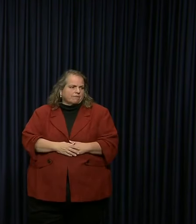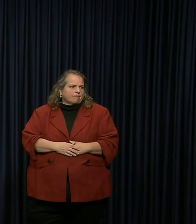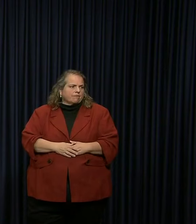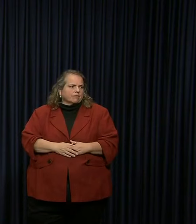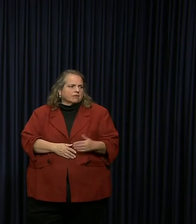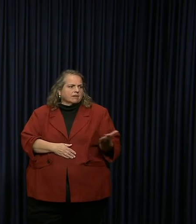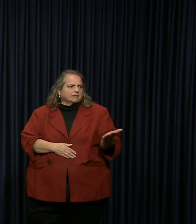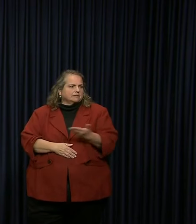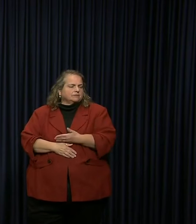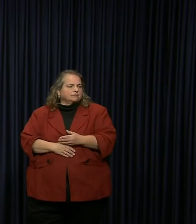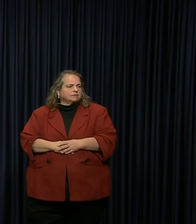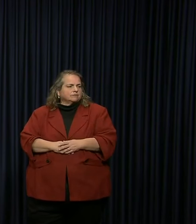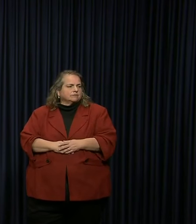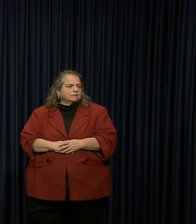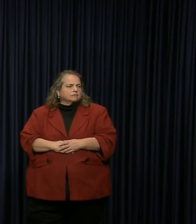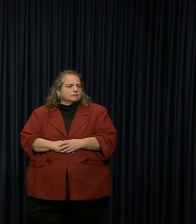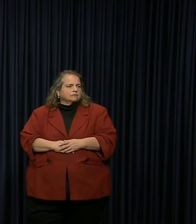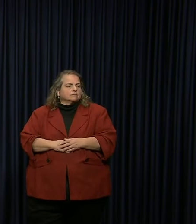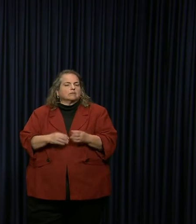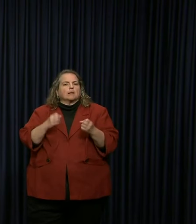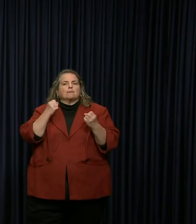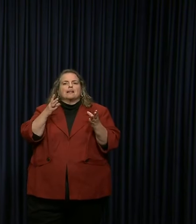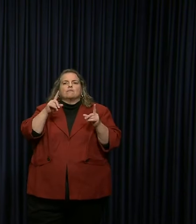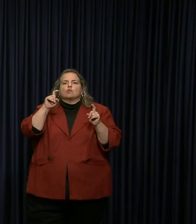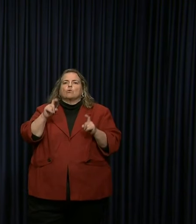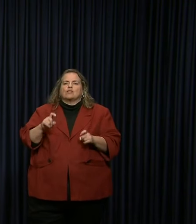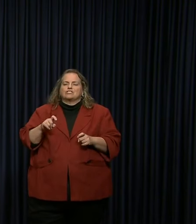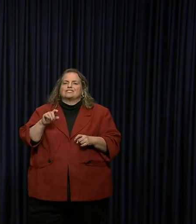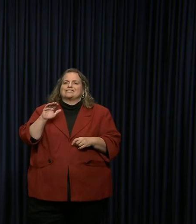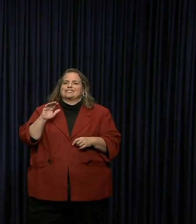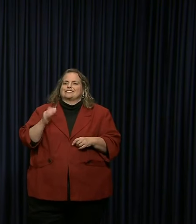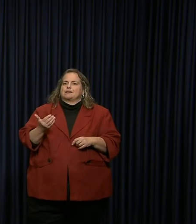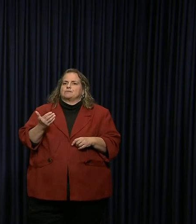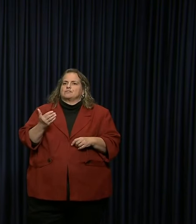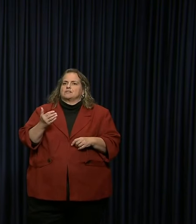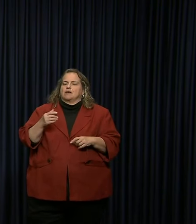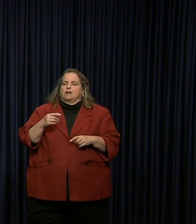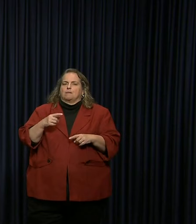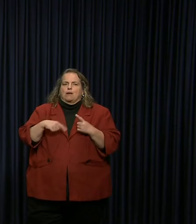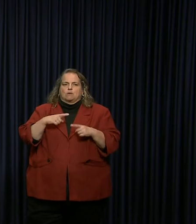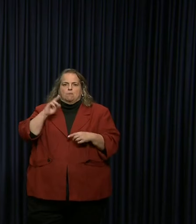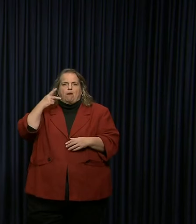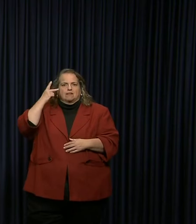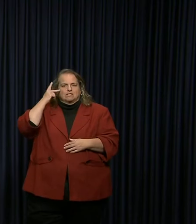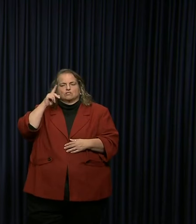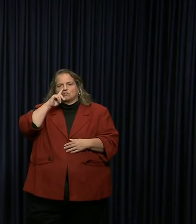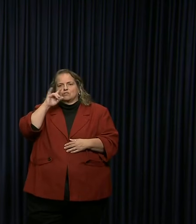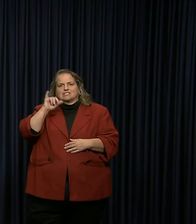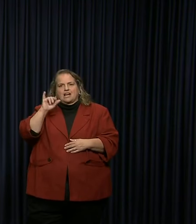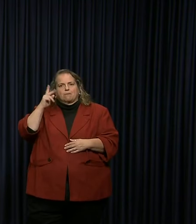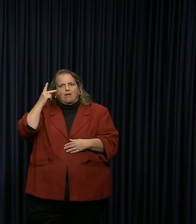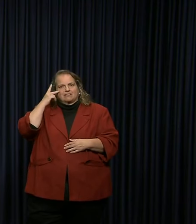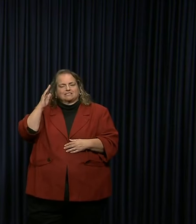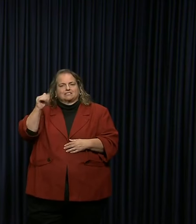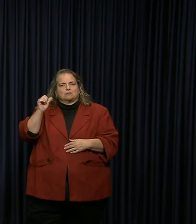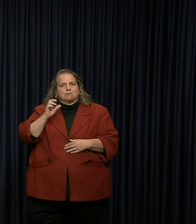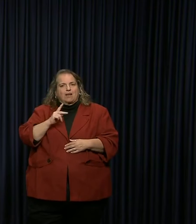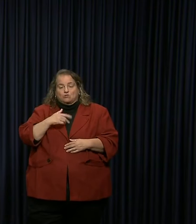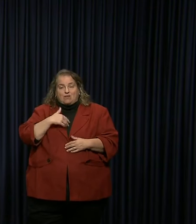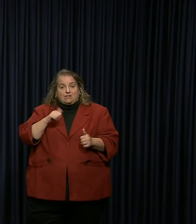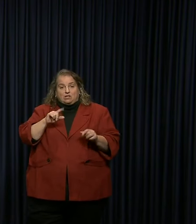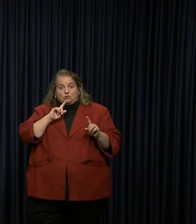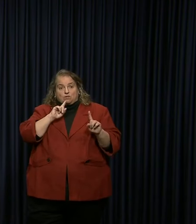questions today have been colored by politics, right? It feels like the gloves have been taken off and the politics are back in play. Do you have any kind of reaction to the